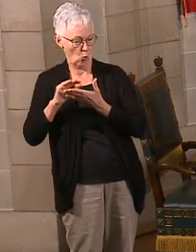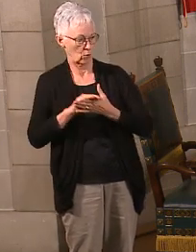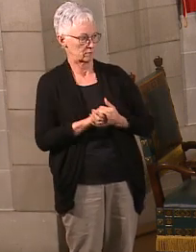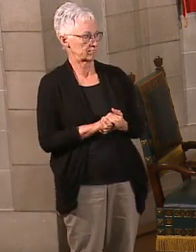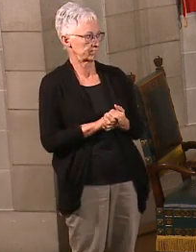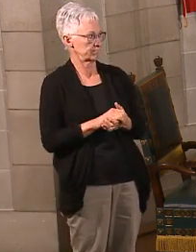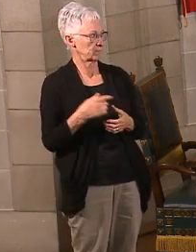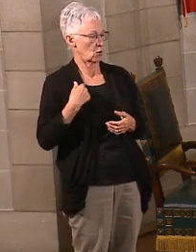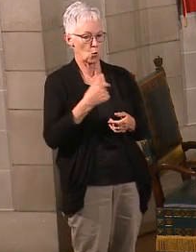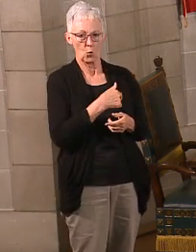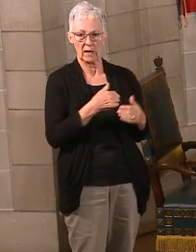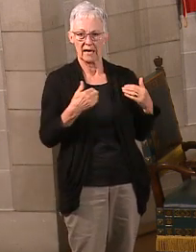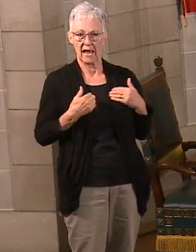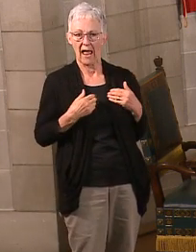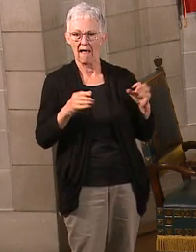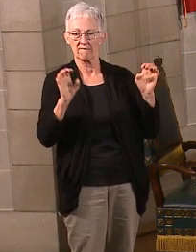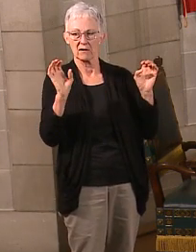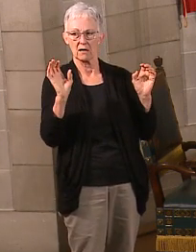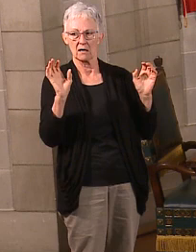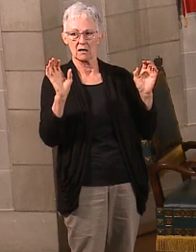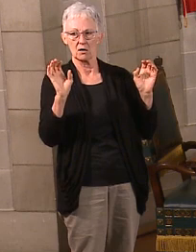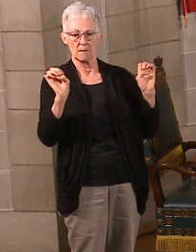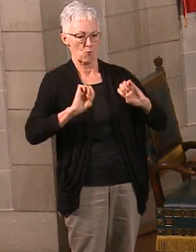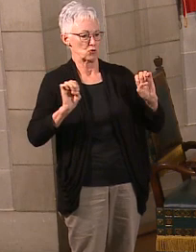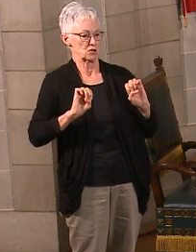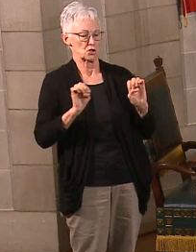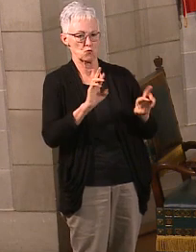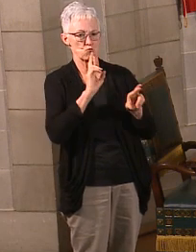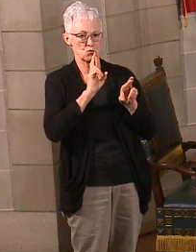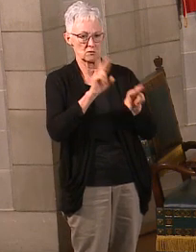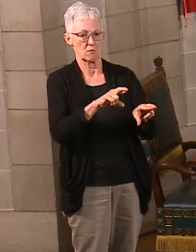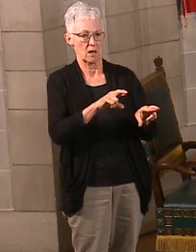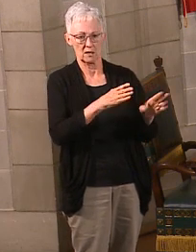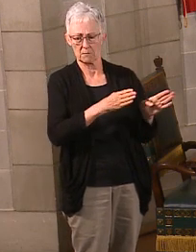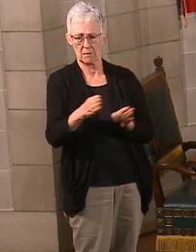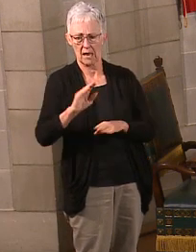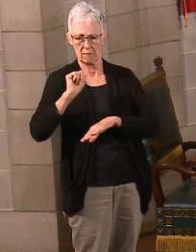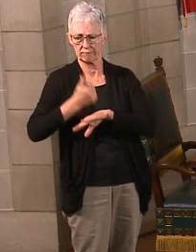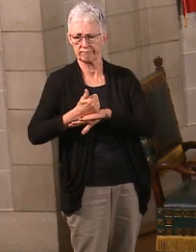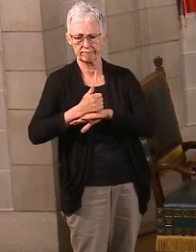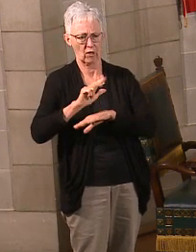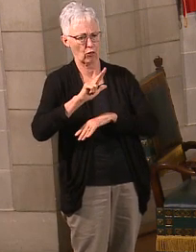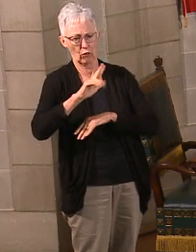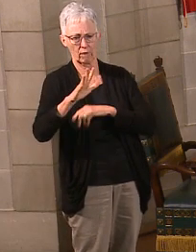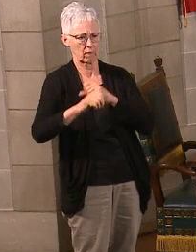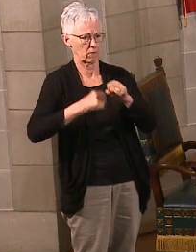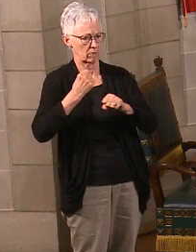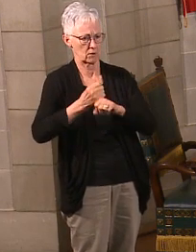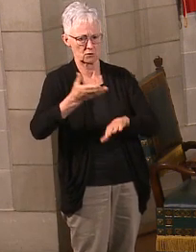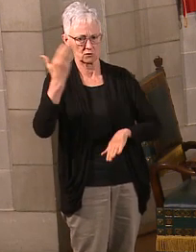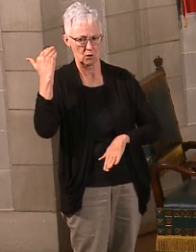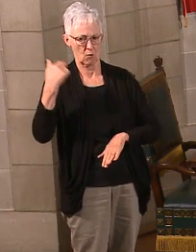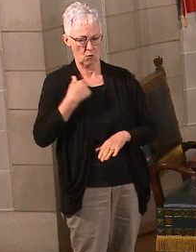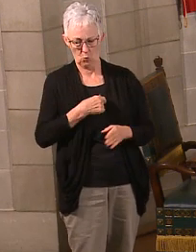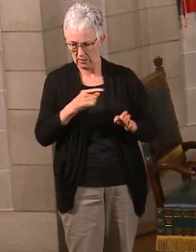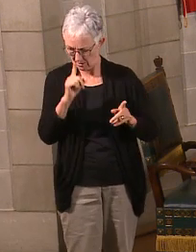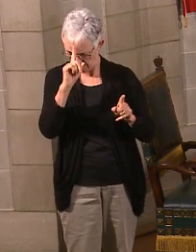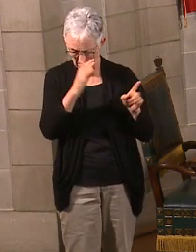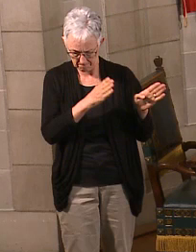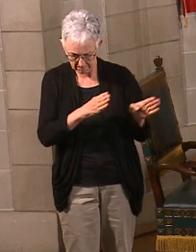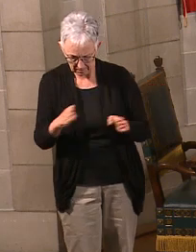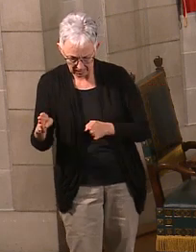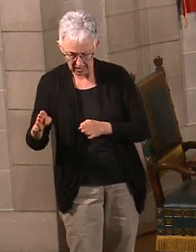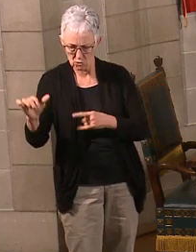emergency response planning over 35 years ago. We plan, train, drill, revise,